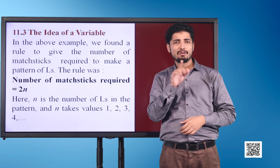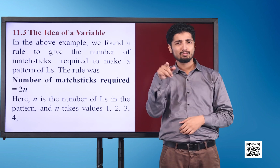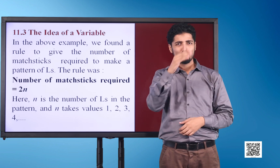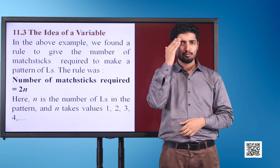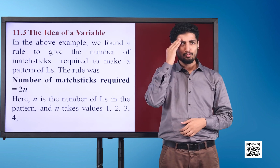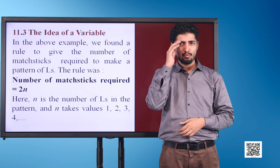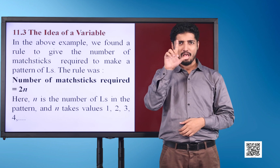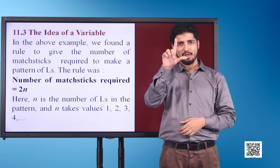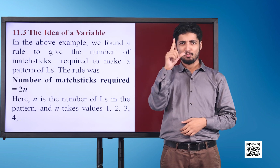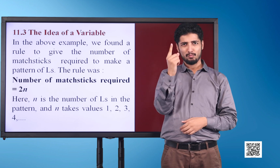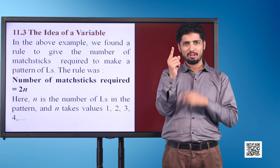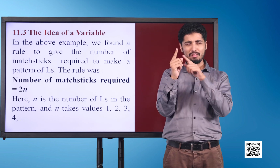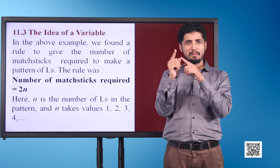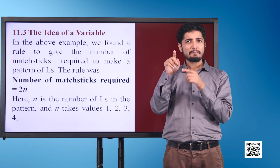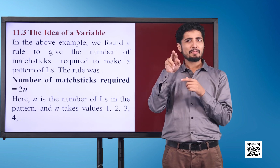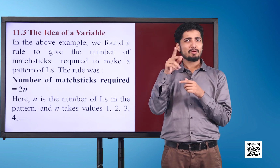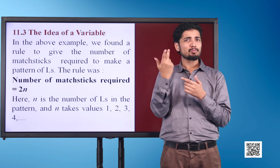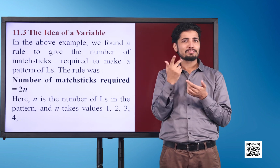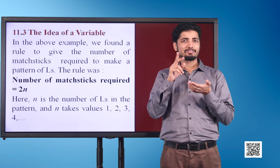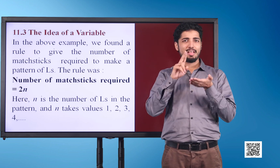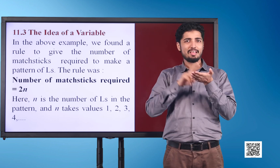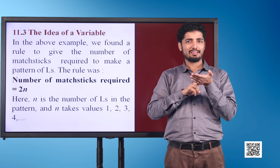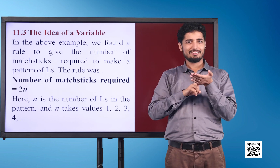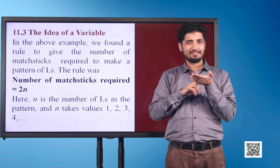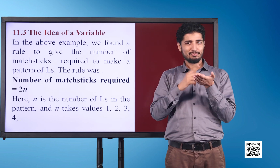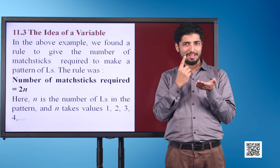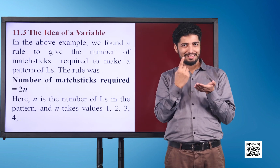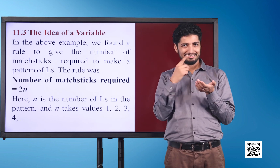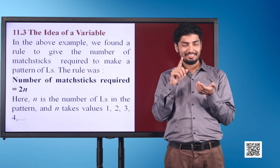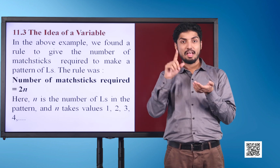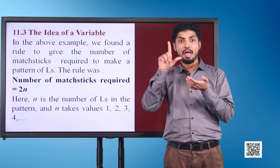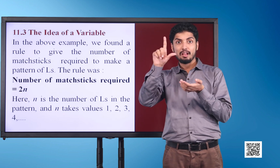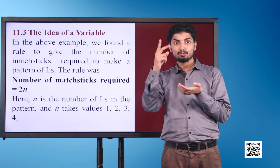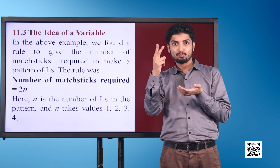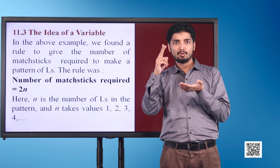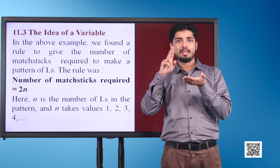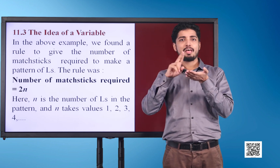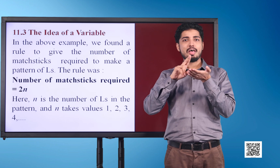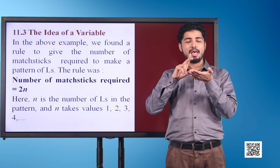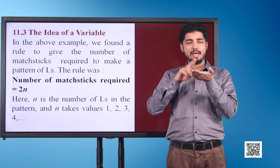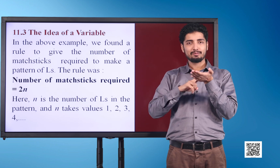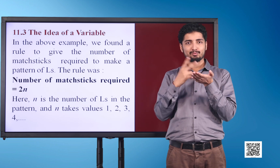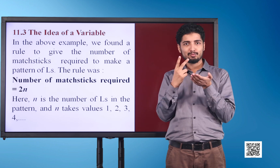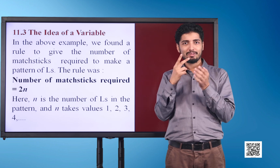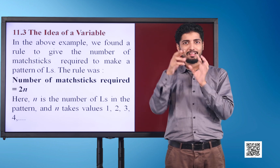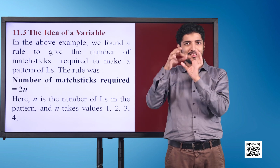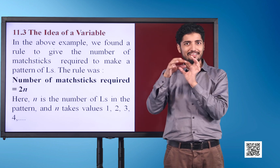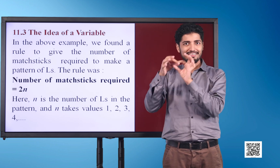Here, n is the number of L's in the pattern, and n takes values 1, 2, 3, 4,